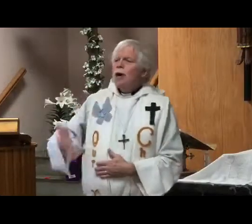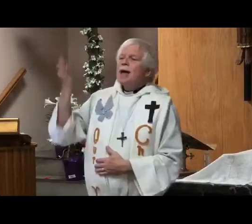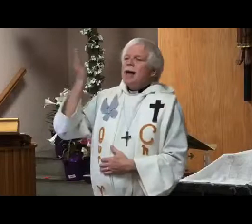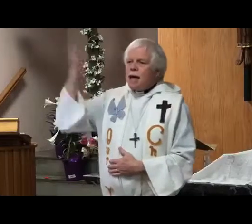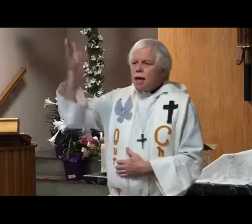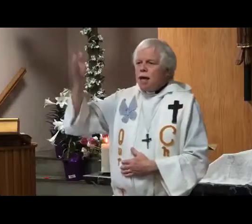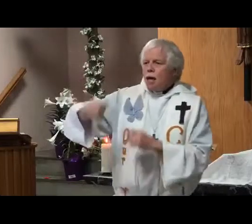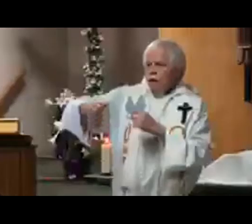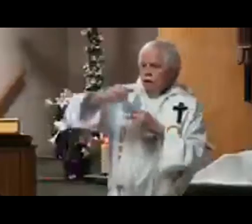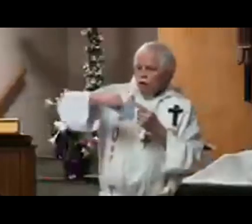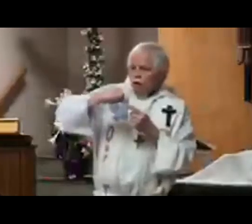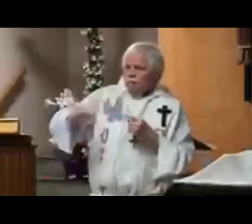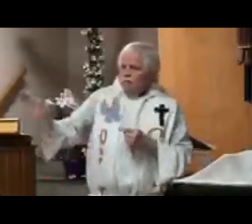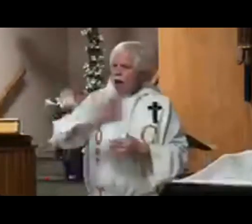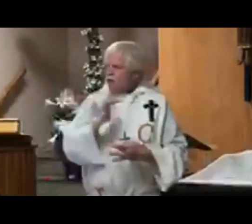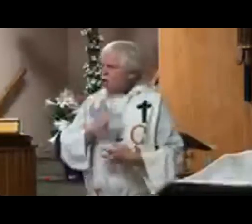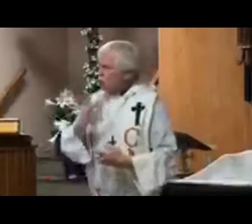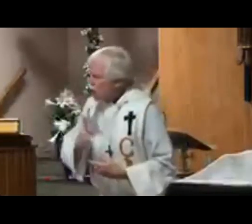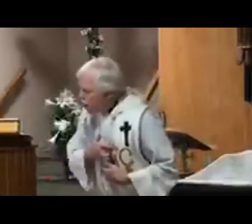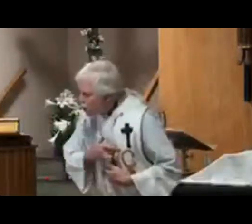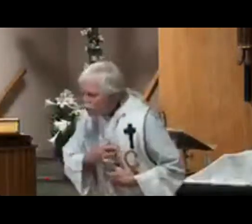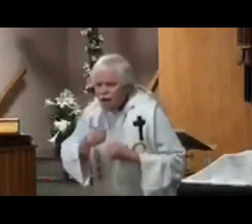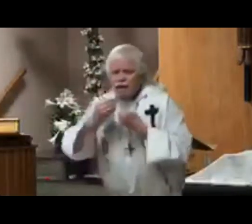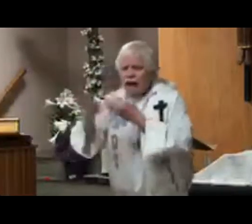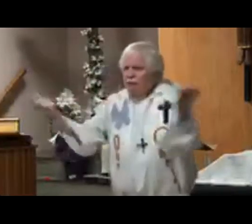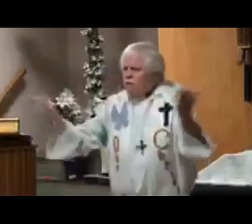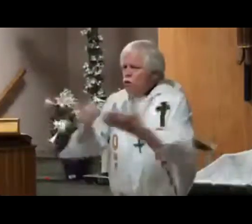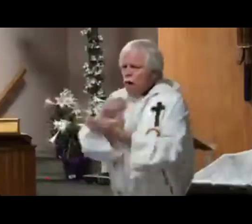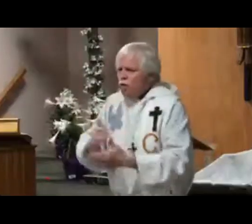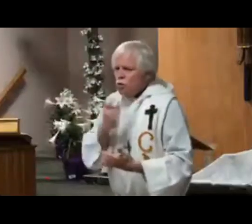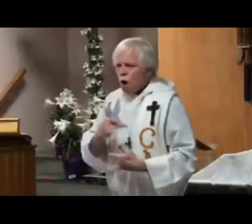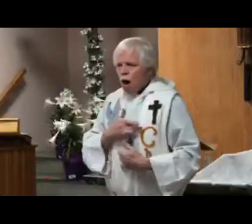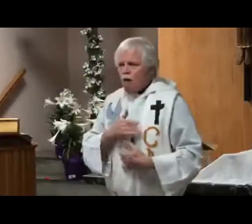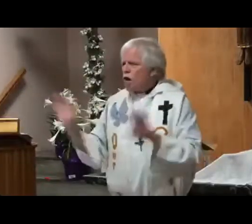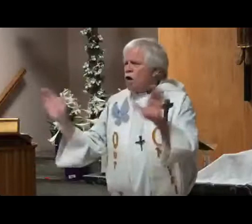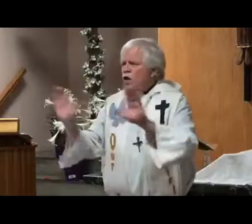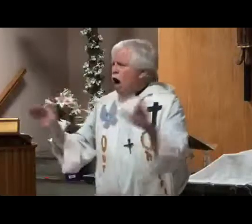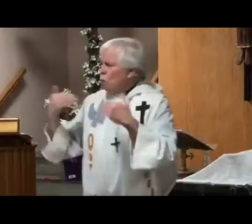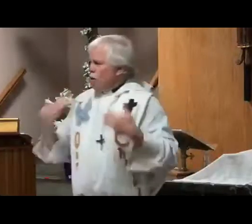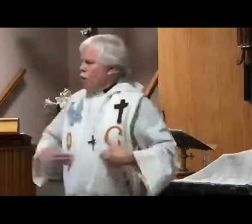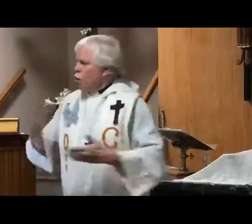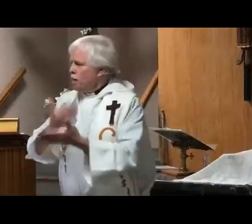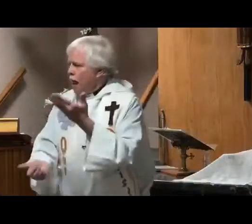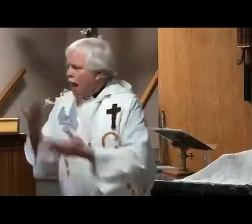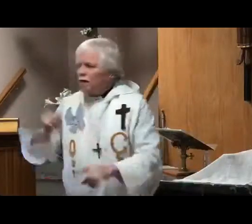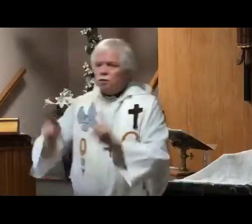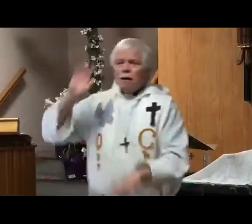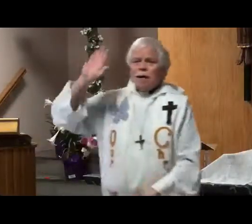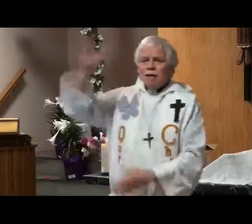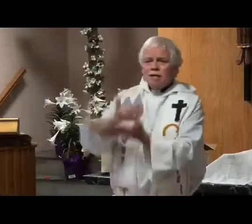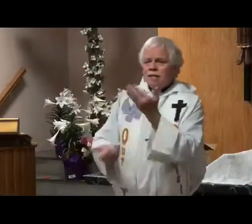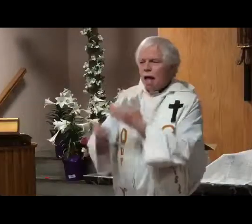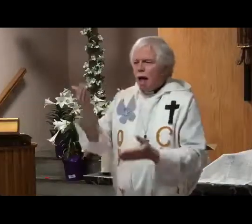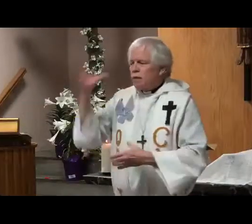you, he circumcised your heart, gave you a new heart, not with human hands,